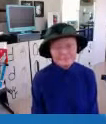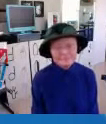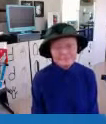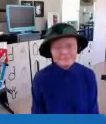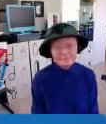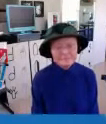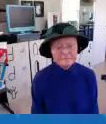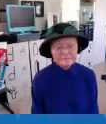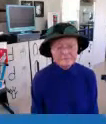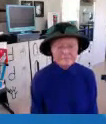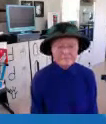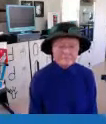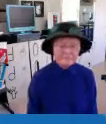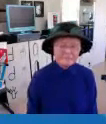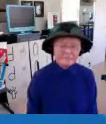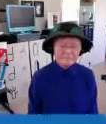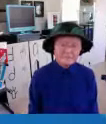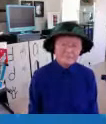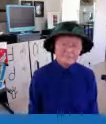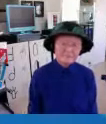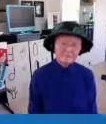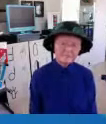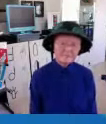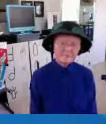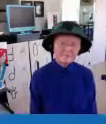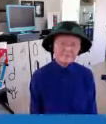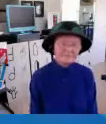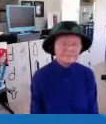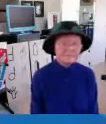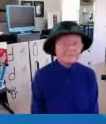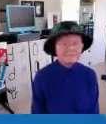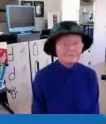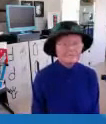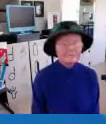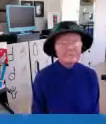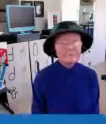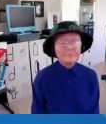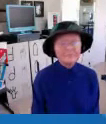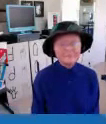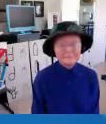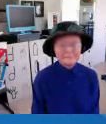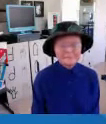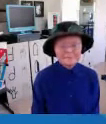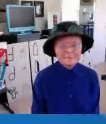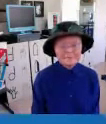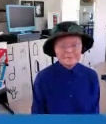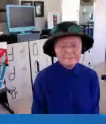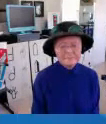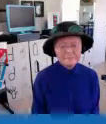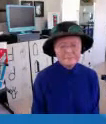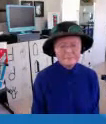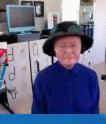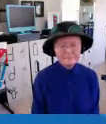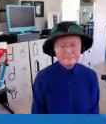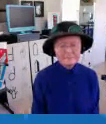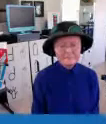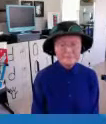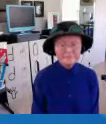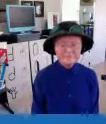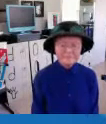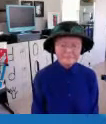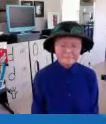These dictionaries that we have with 1,000 prompts, there's no reason you can't add to them other signs. For example, we have no